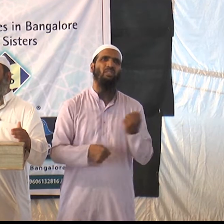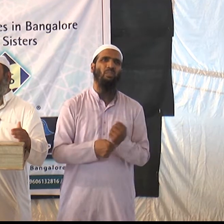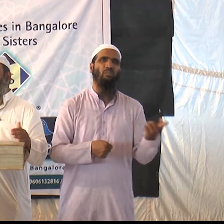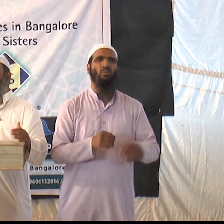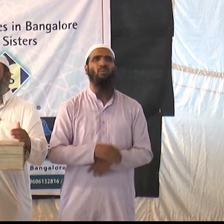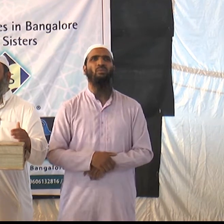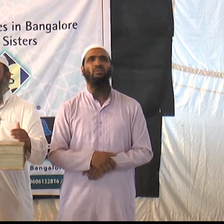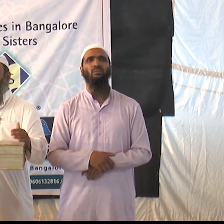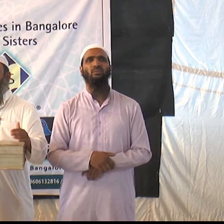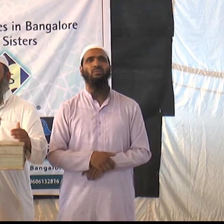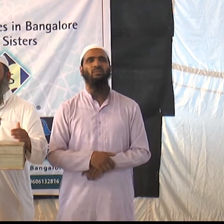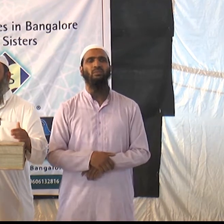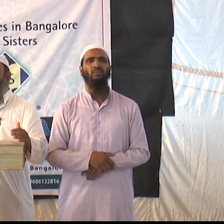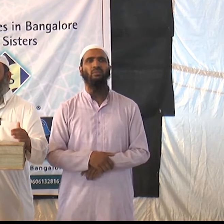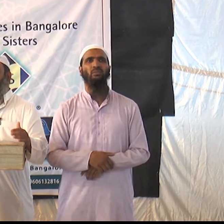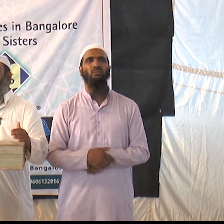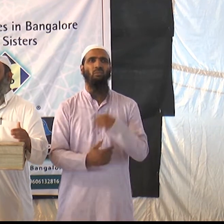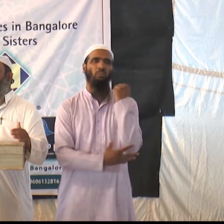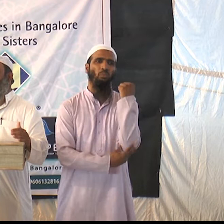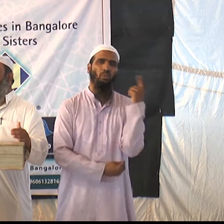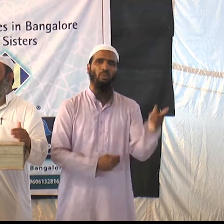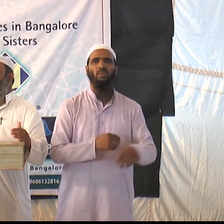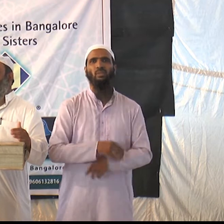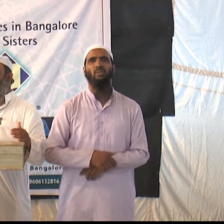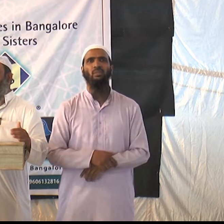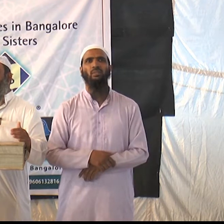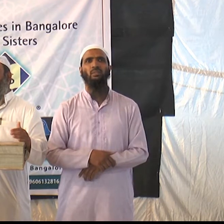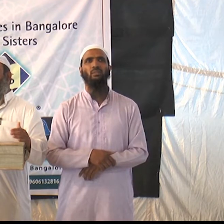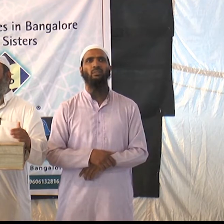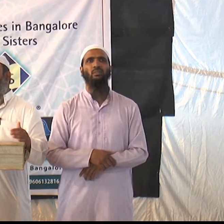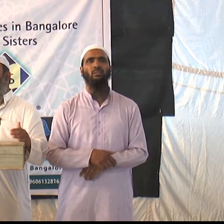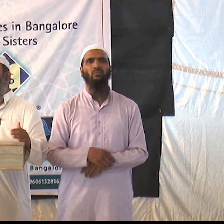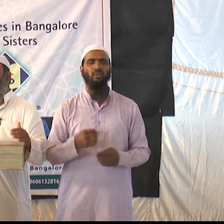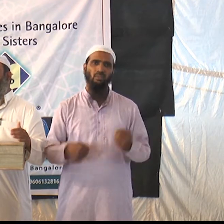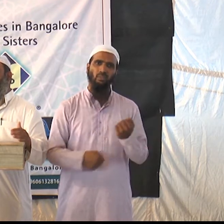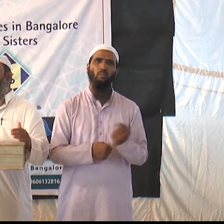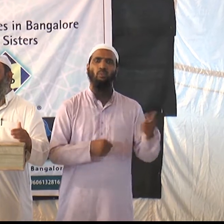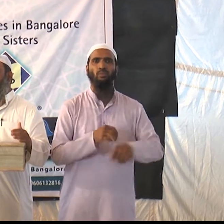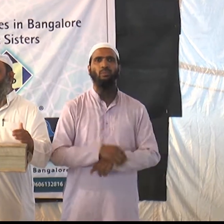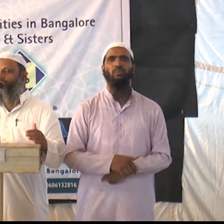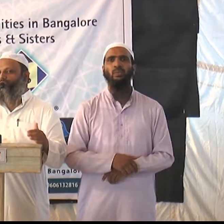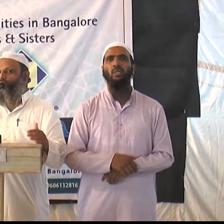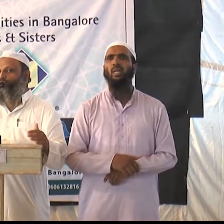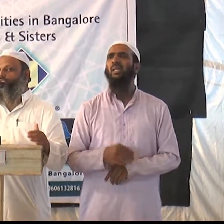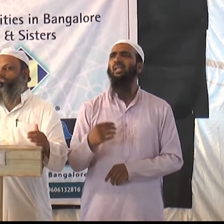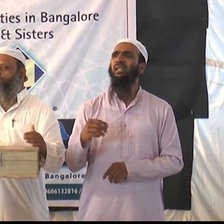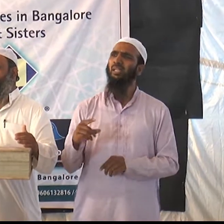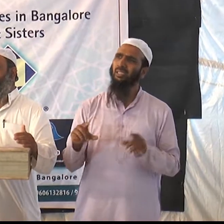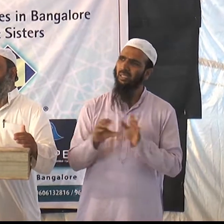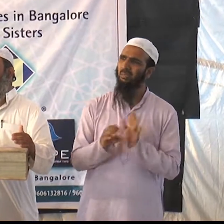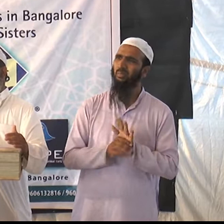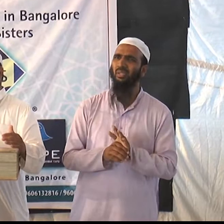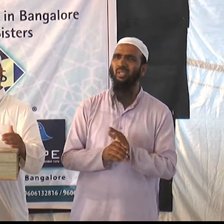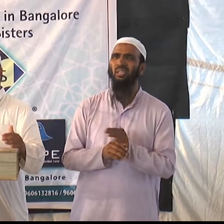the society, and we give ration to the people who are needy, the widows,